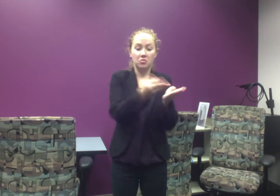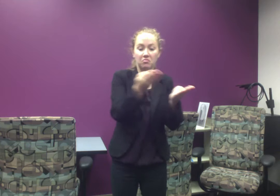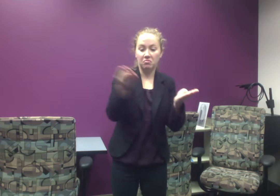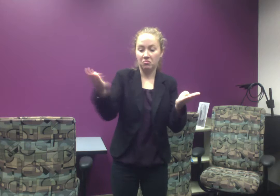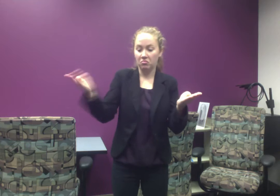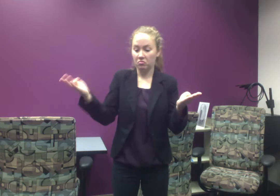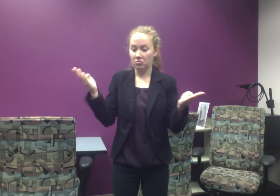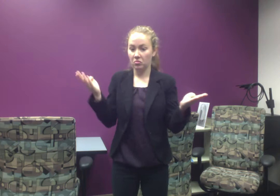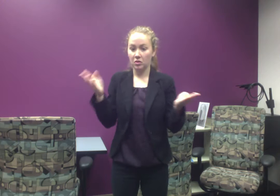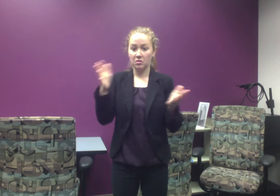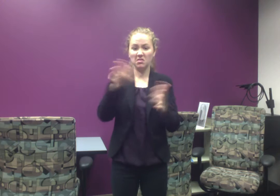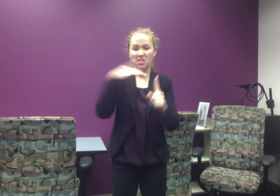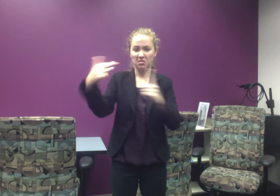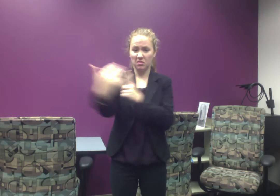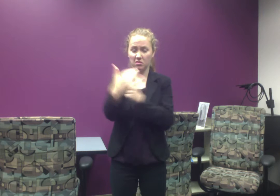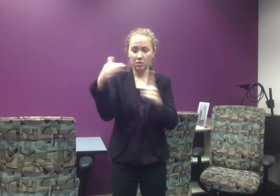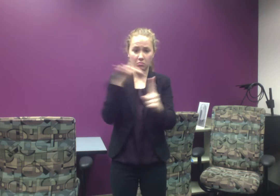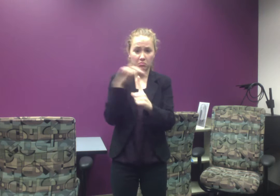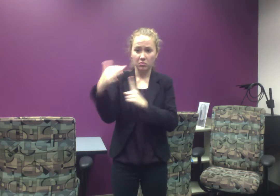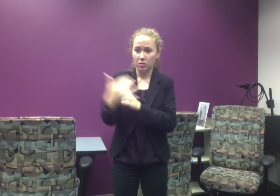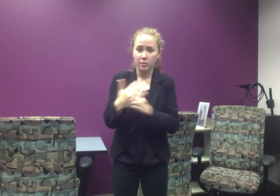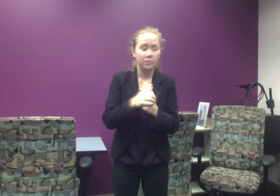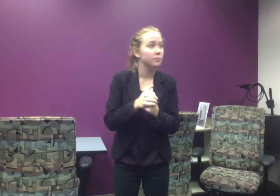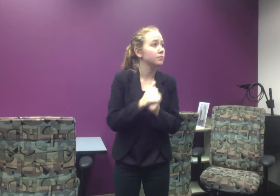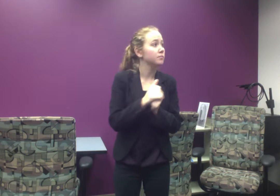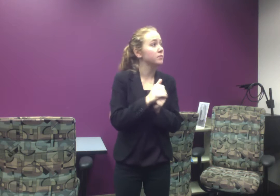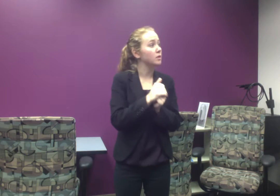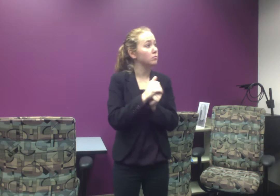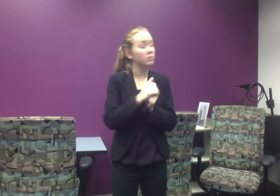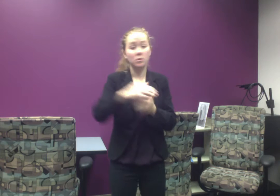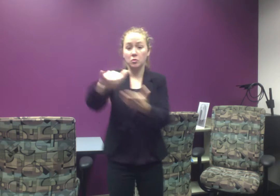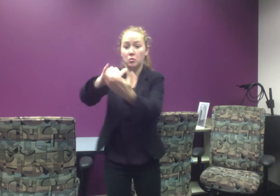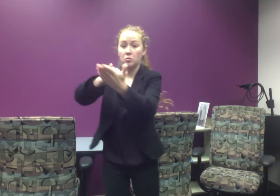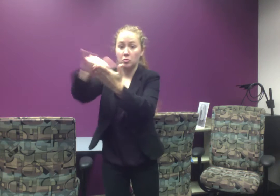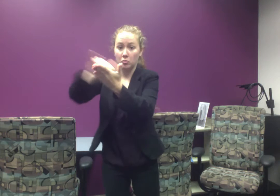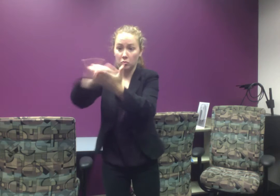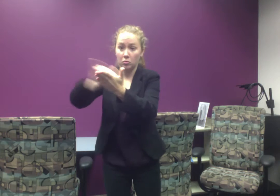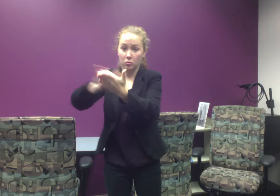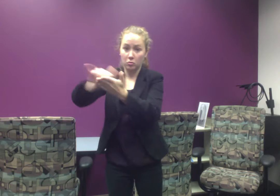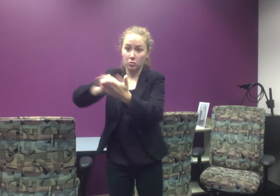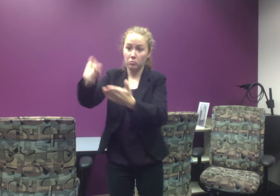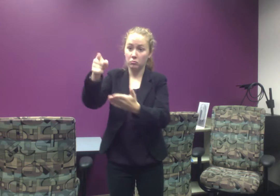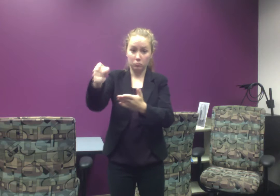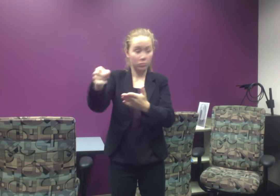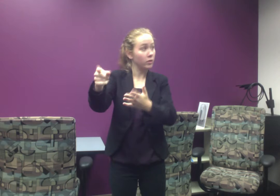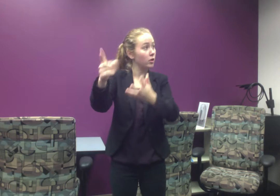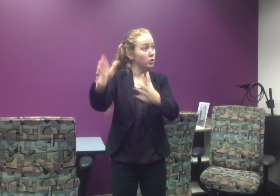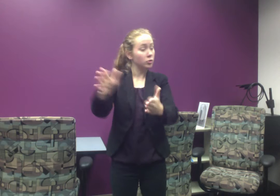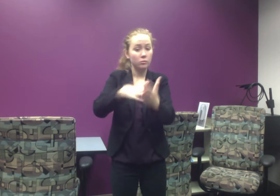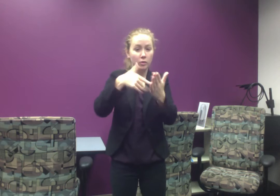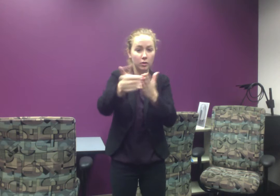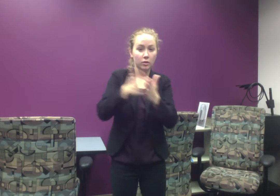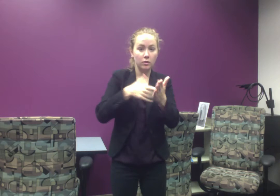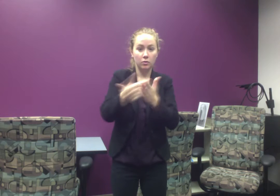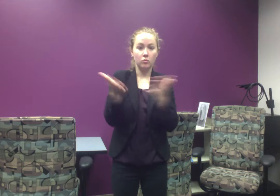this painting right here called The Shelton with Sunspots. So she painted the big buildings. But she had a special way of painting that